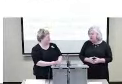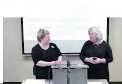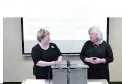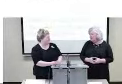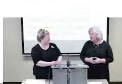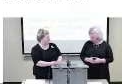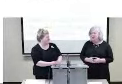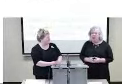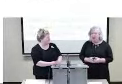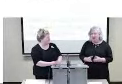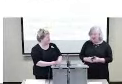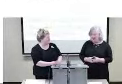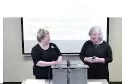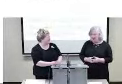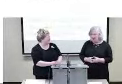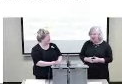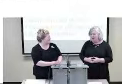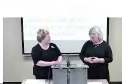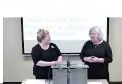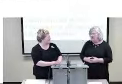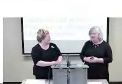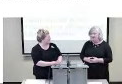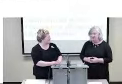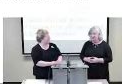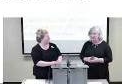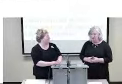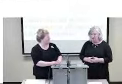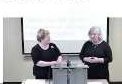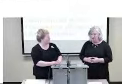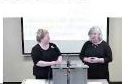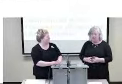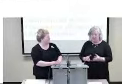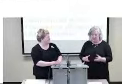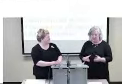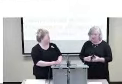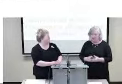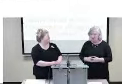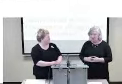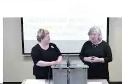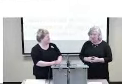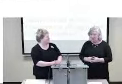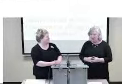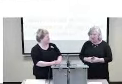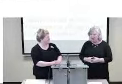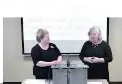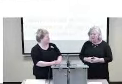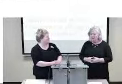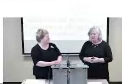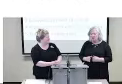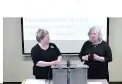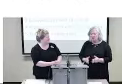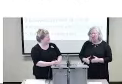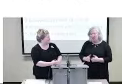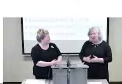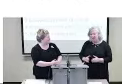priorities at time at times um seeking the advice of your mentors your teachers is really important um